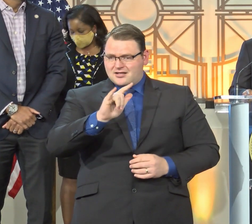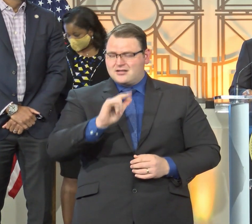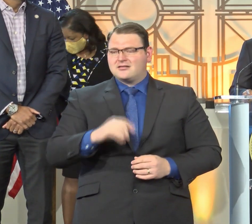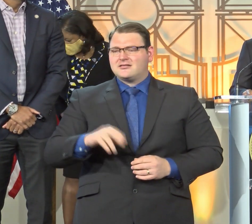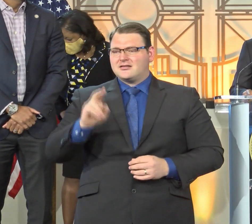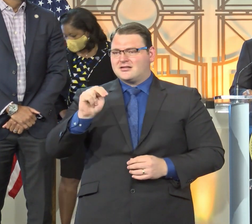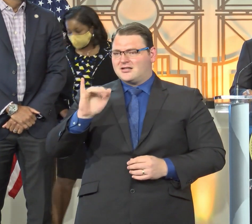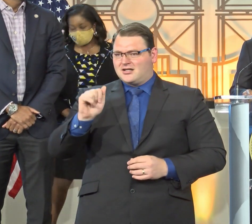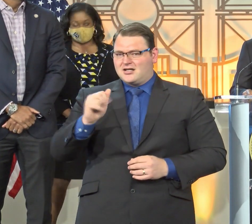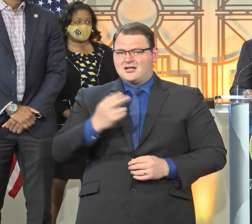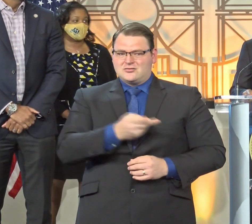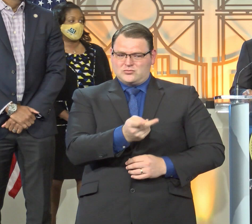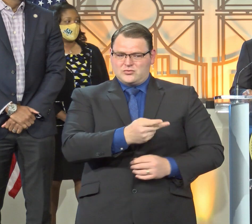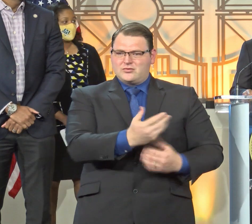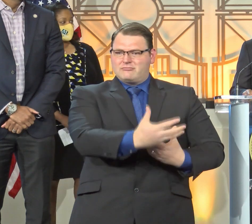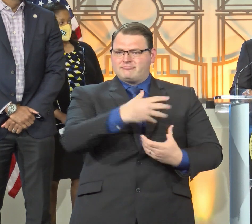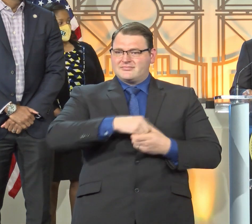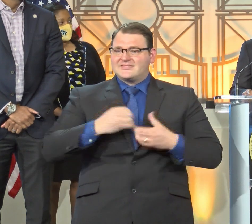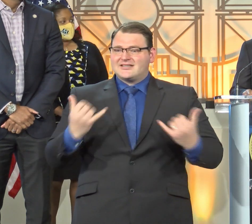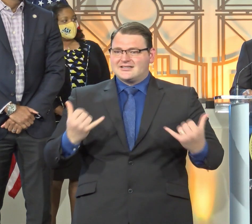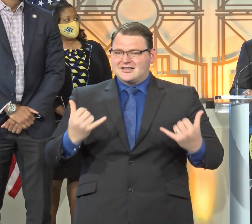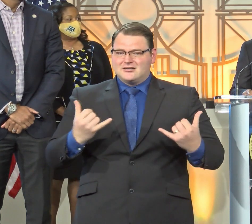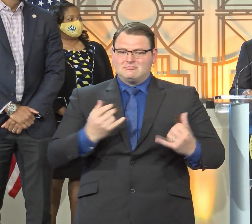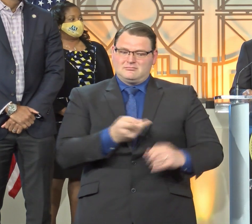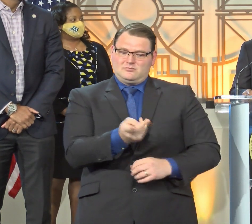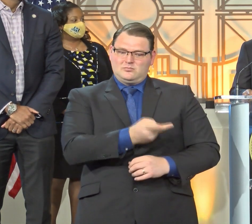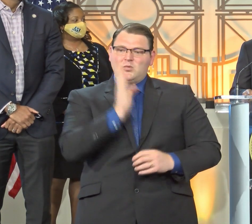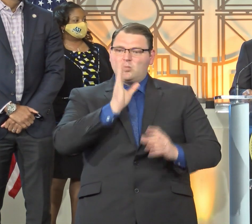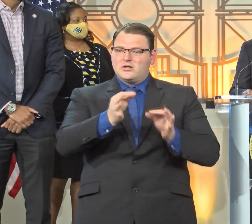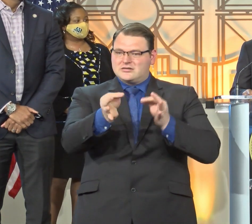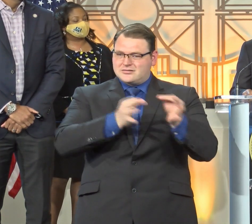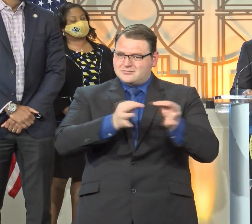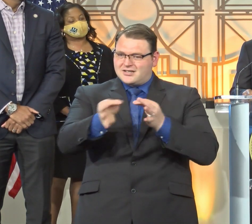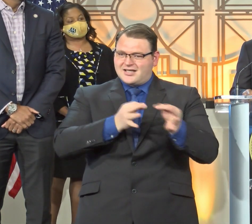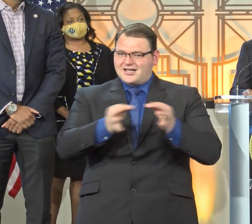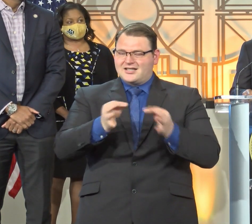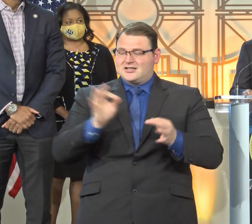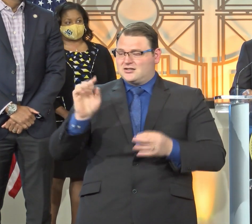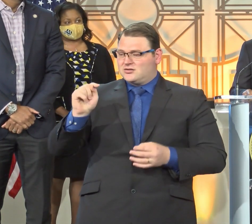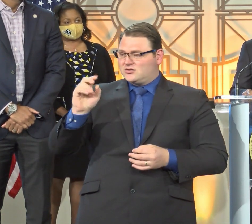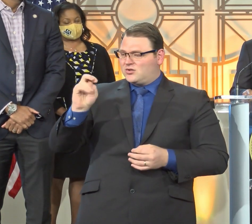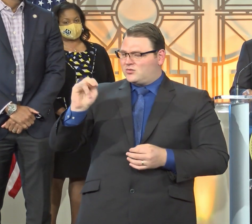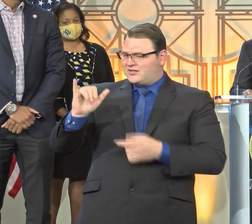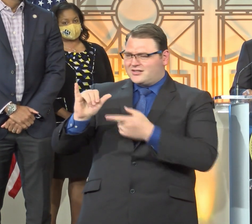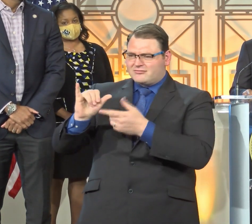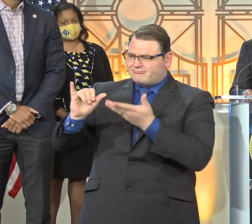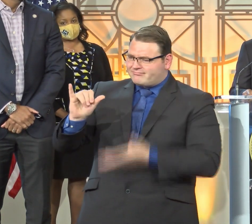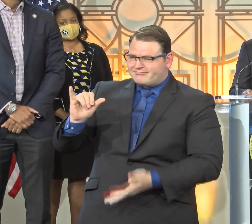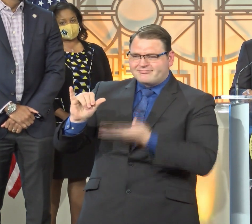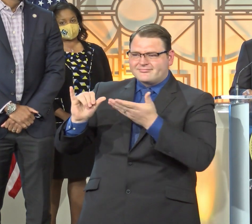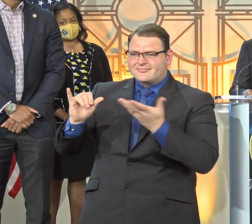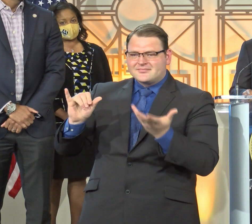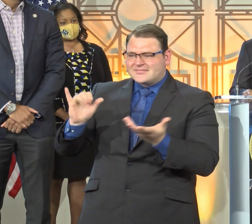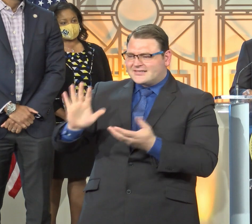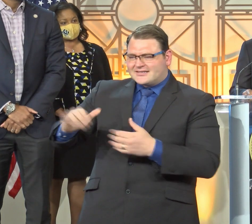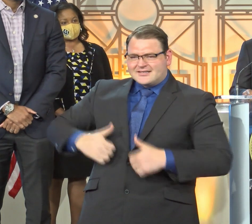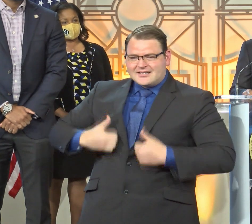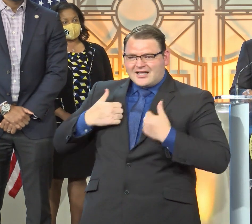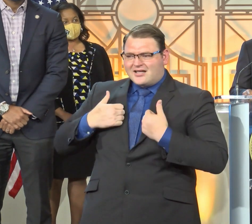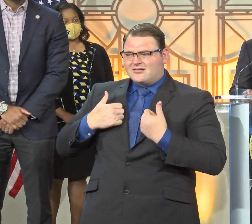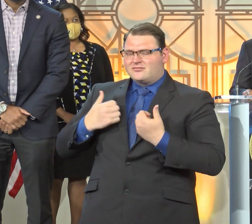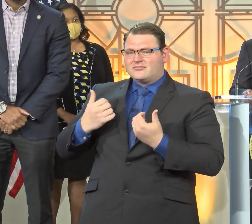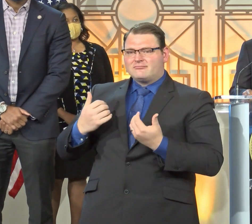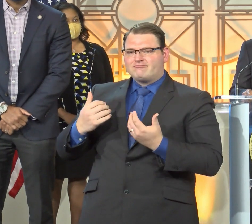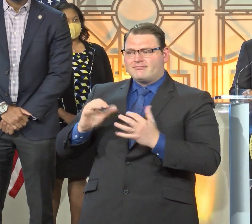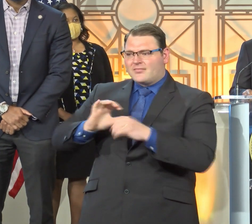Tony and the importance of us taking special attention, paying special attention, and doing things